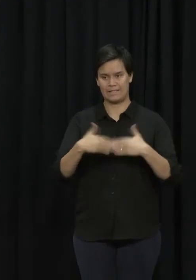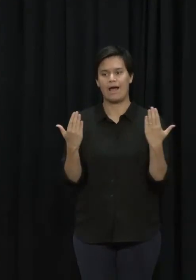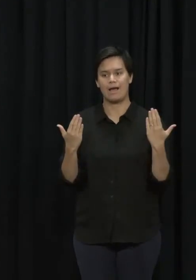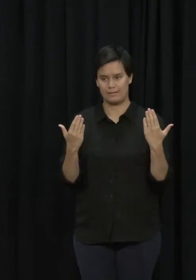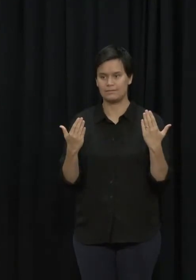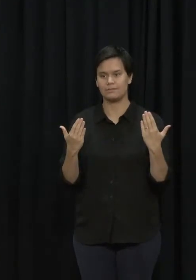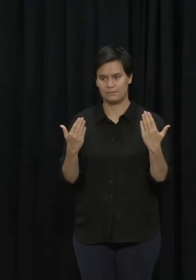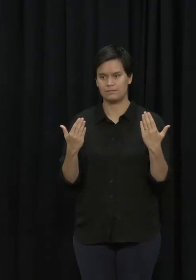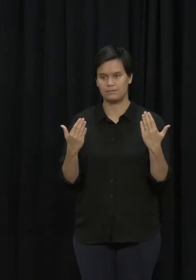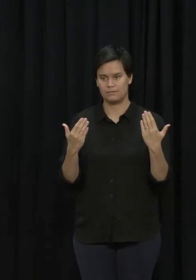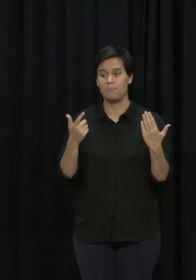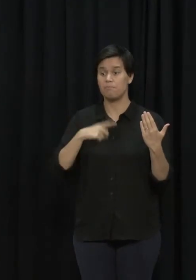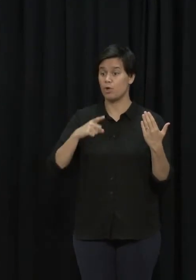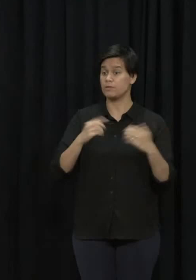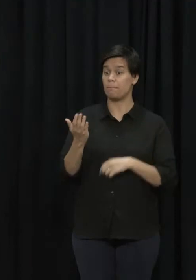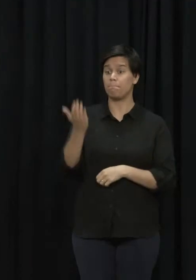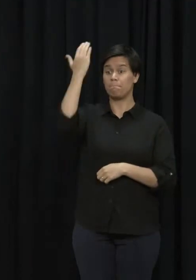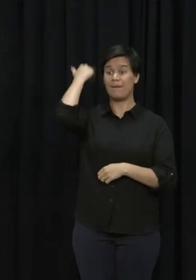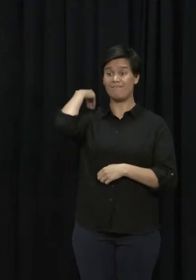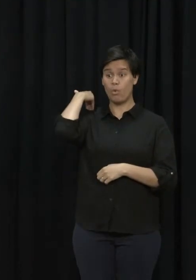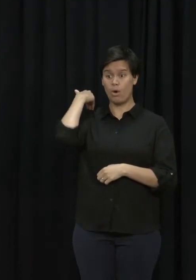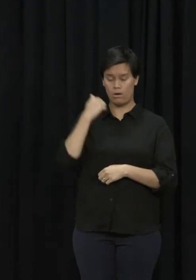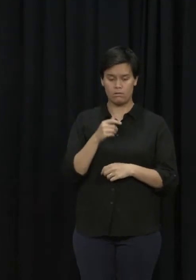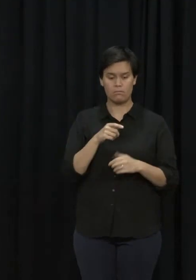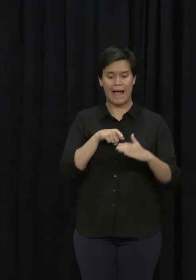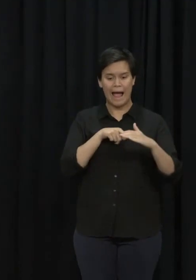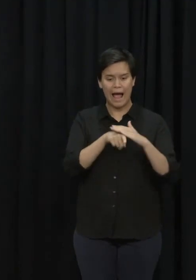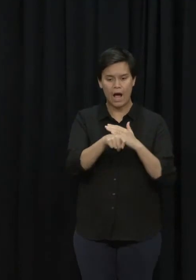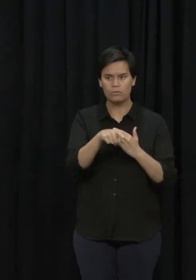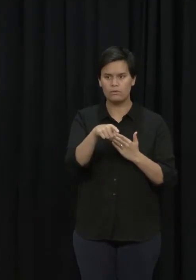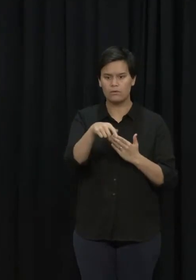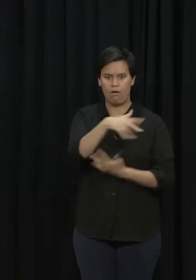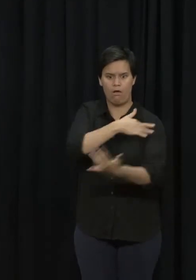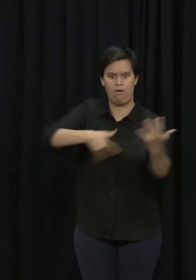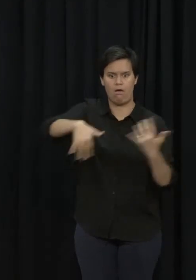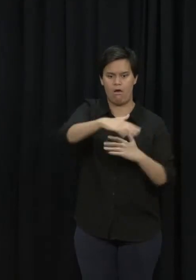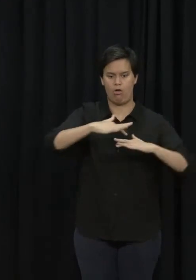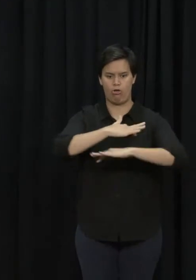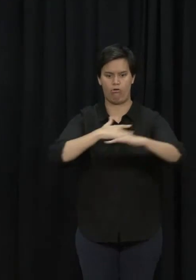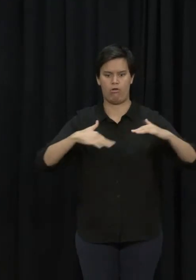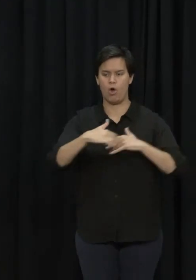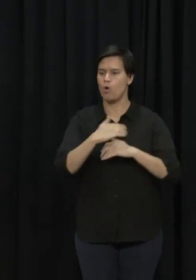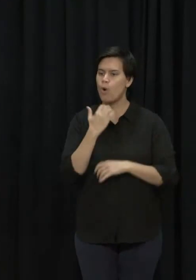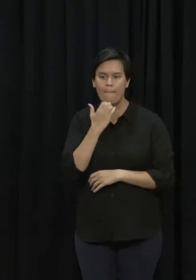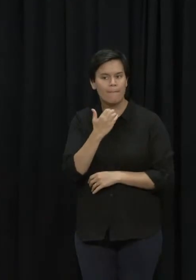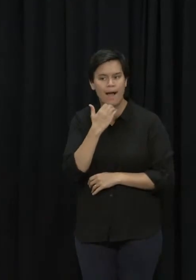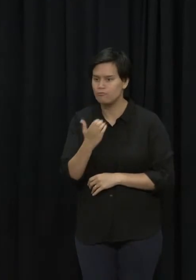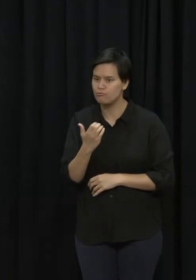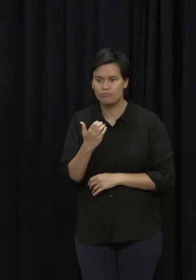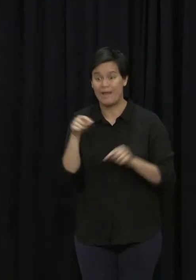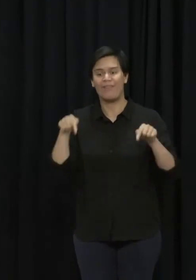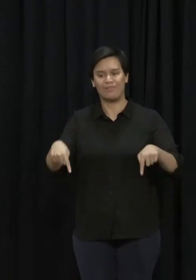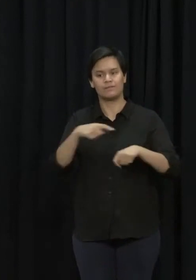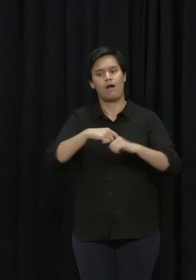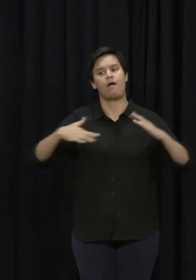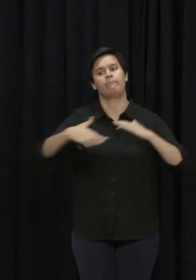than perhaps previous contact tracing events where we haven't always had large education institutes and so on. Can